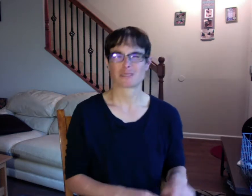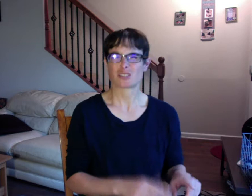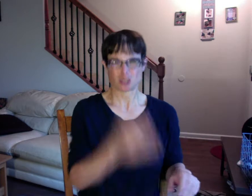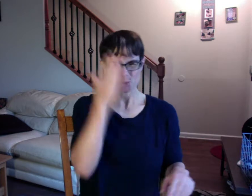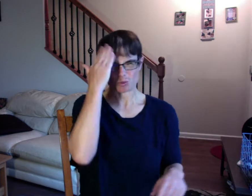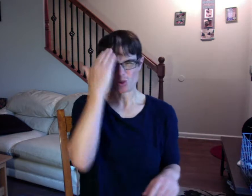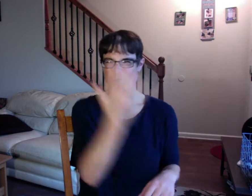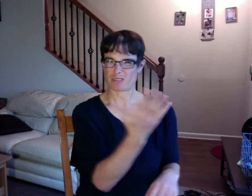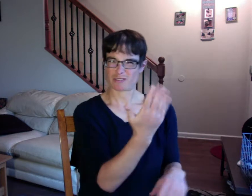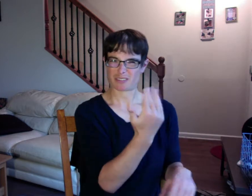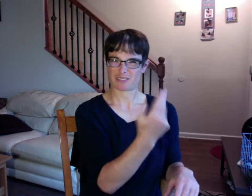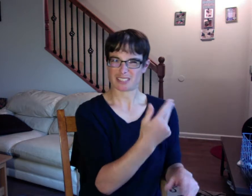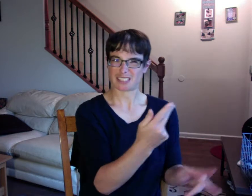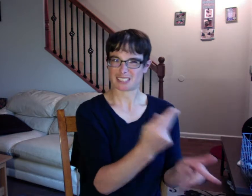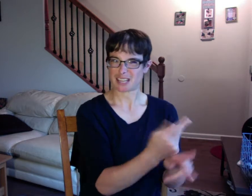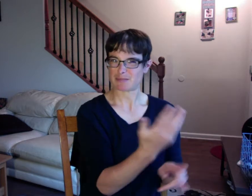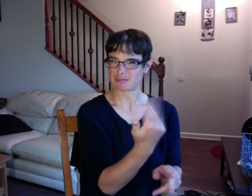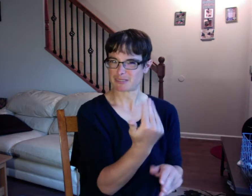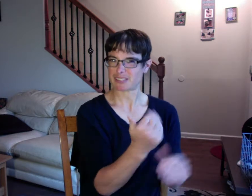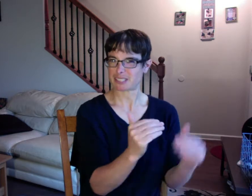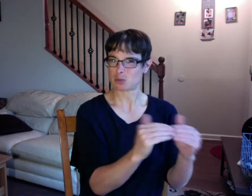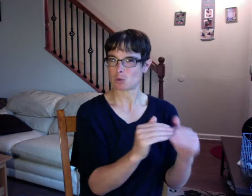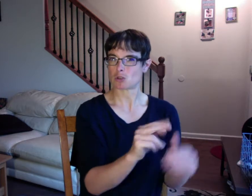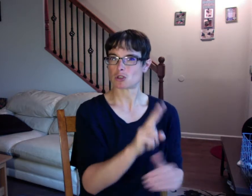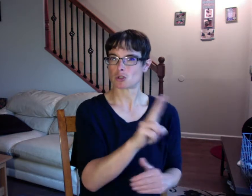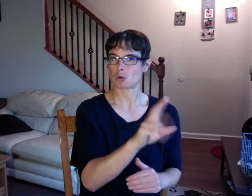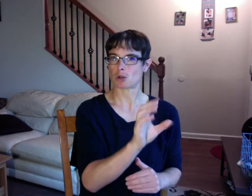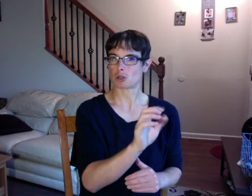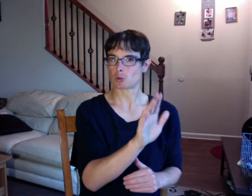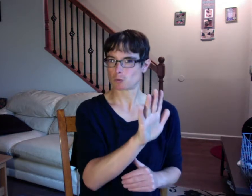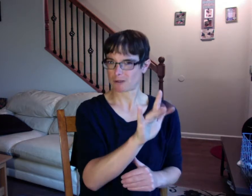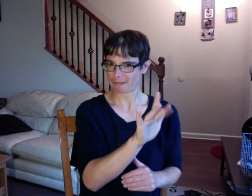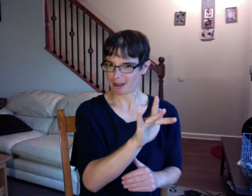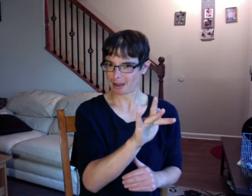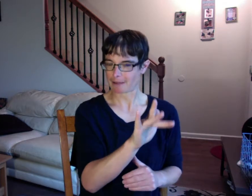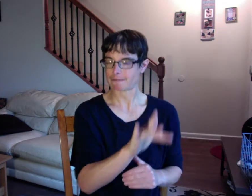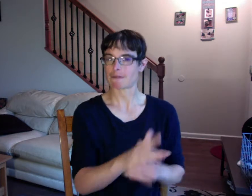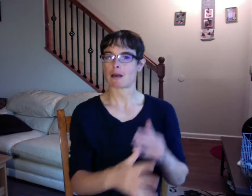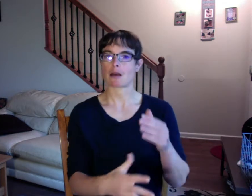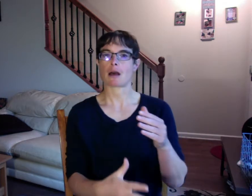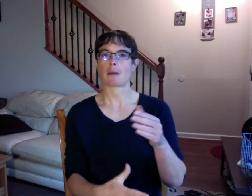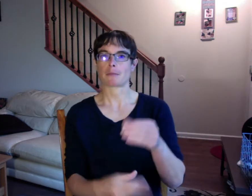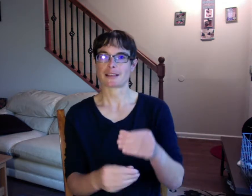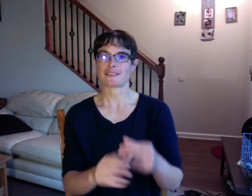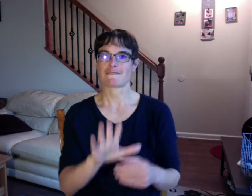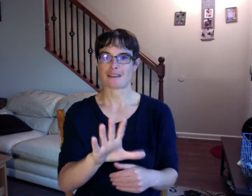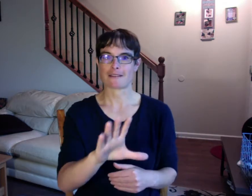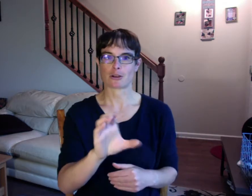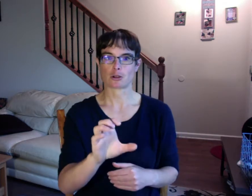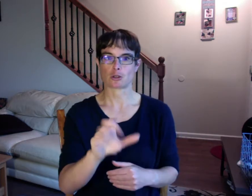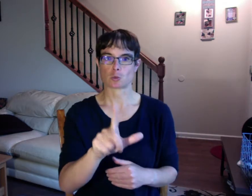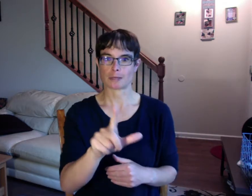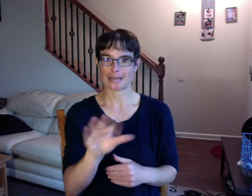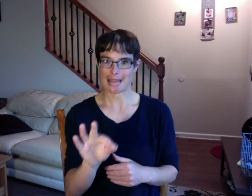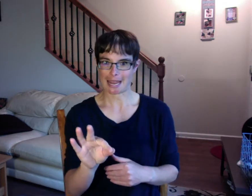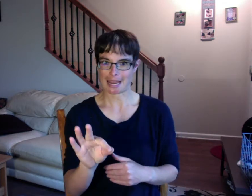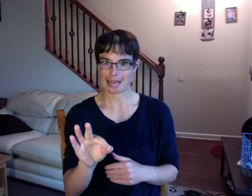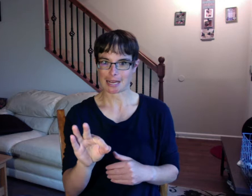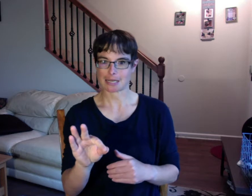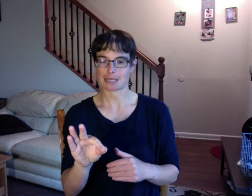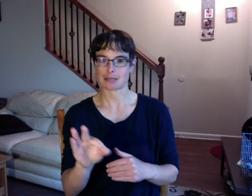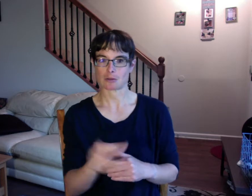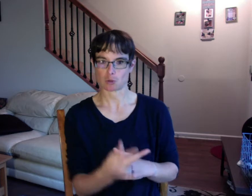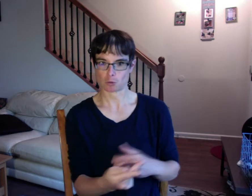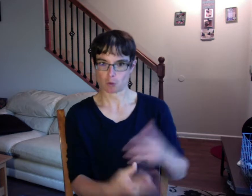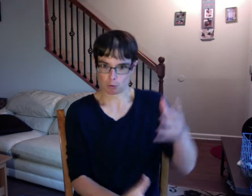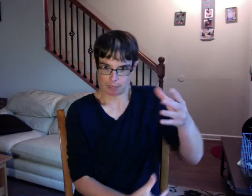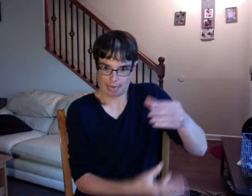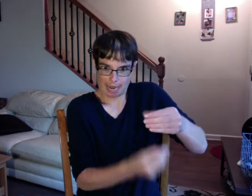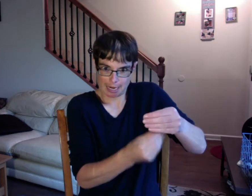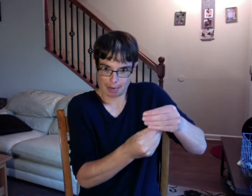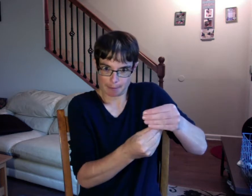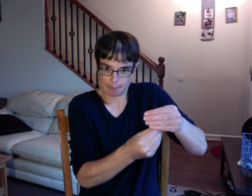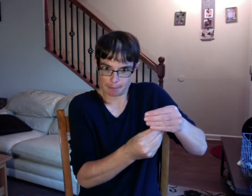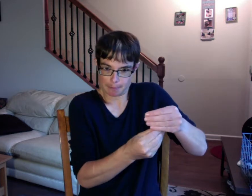is 225 plus 529. And when you add that together, you get